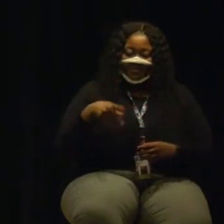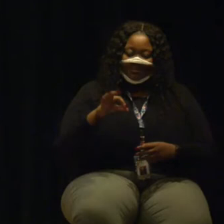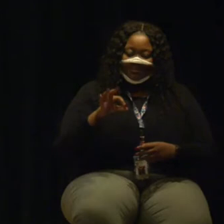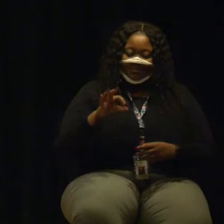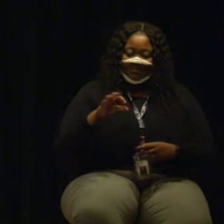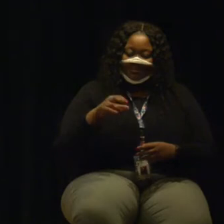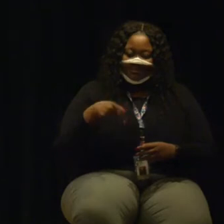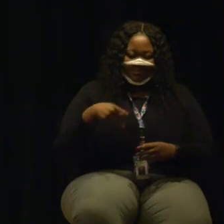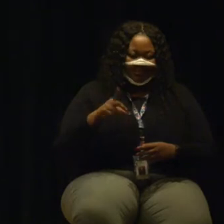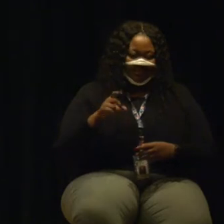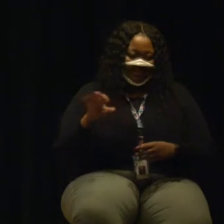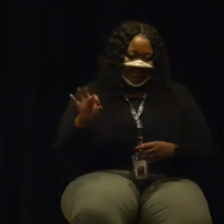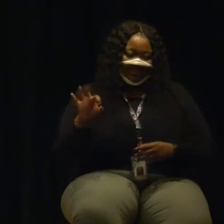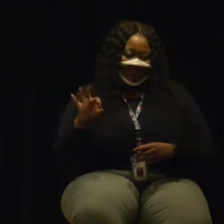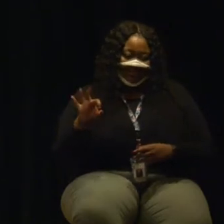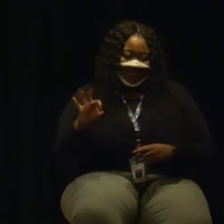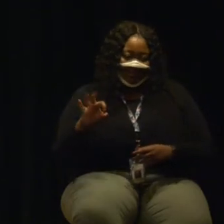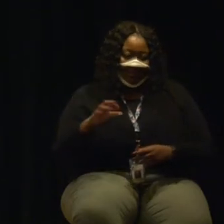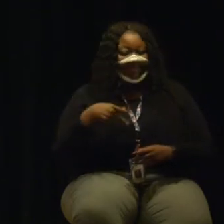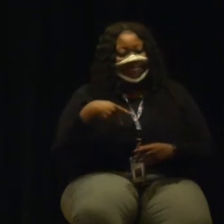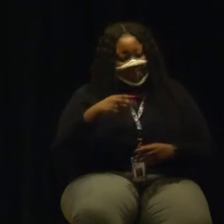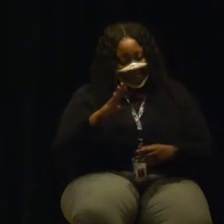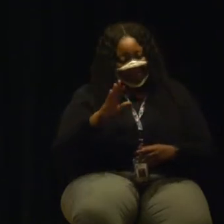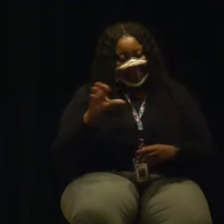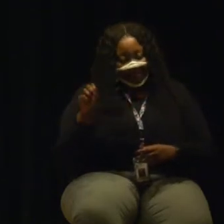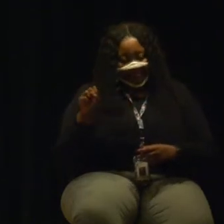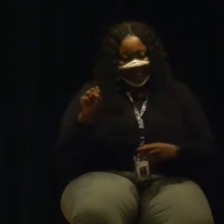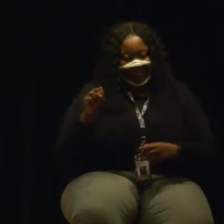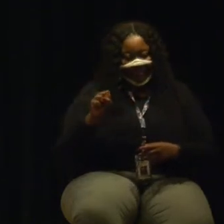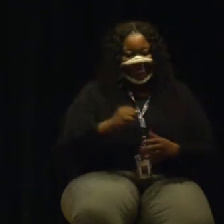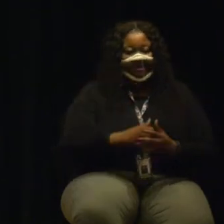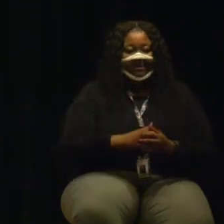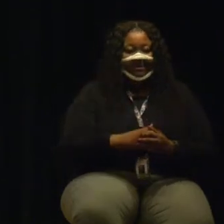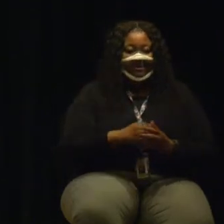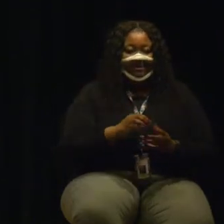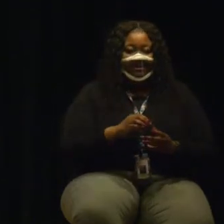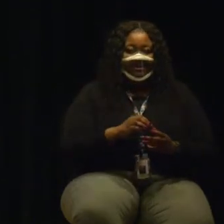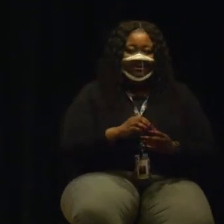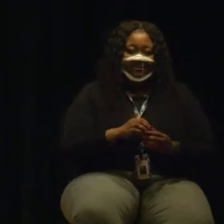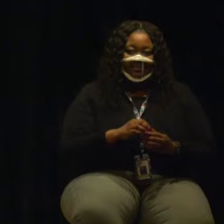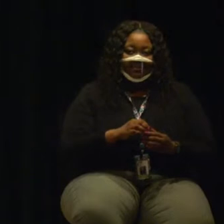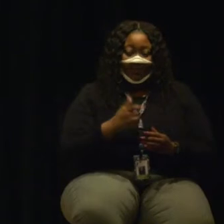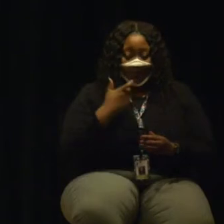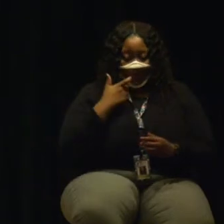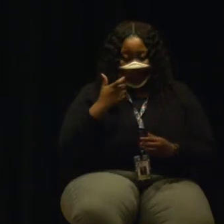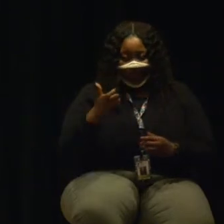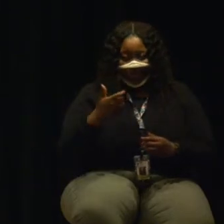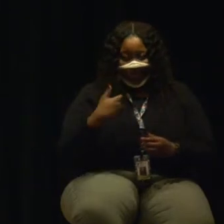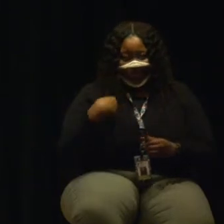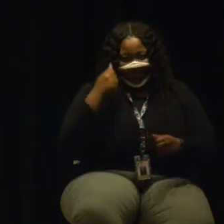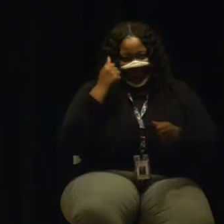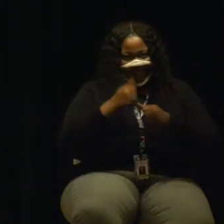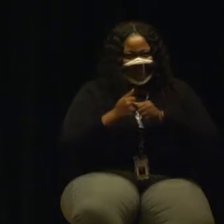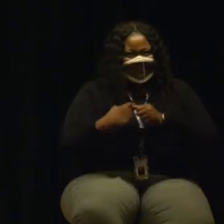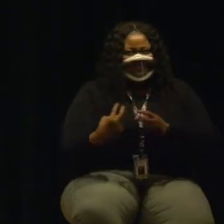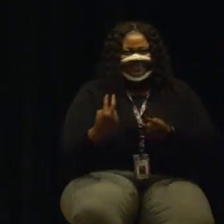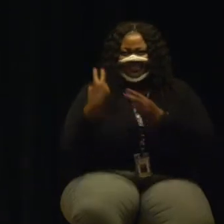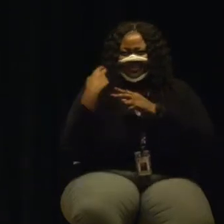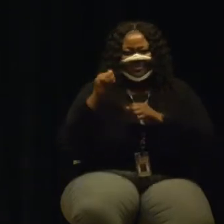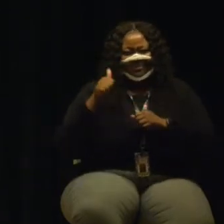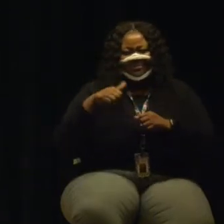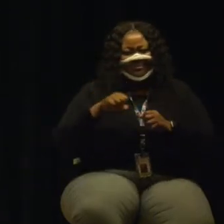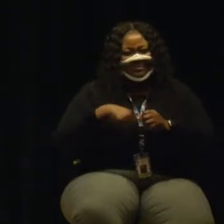compelling, bold individual. You know, I'm remembering that from 10 years ago, just watching TV.